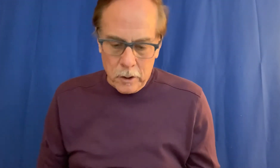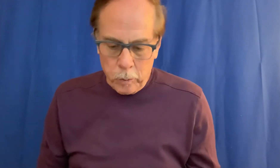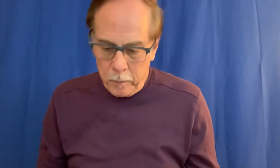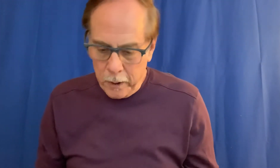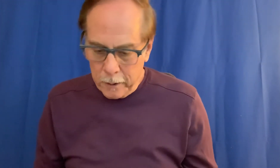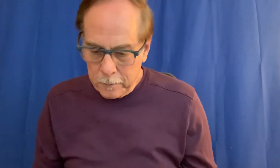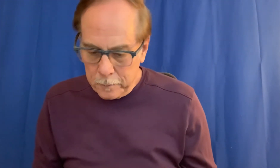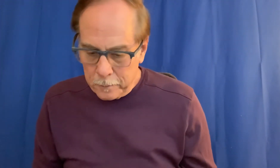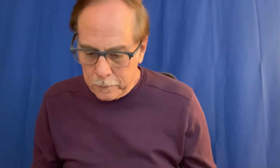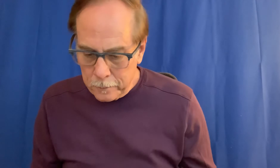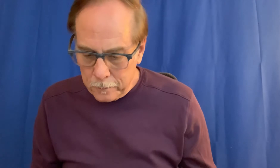Sweeping,